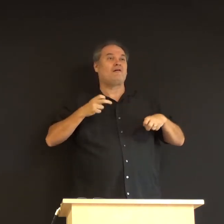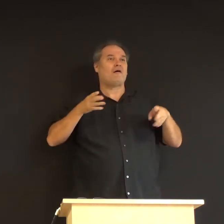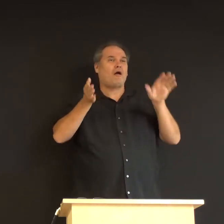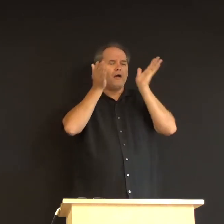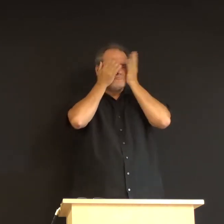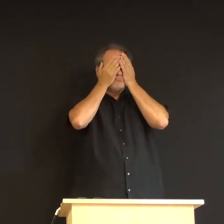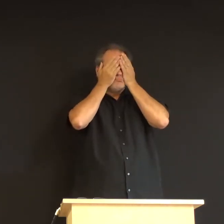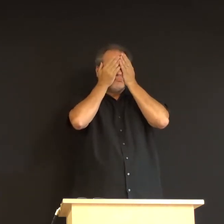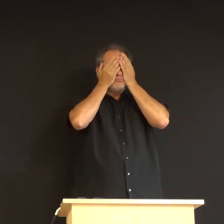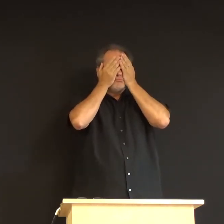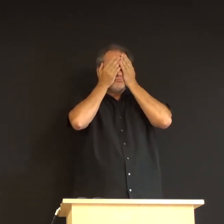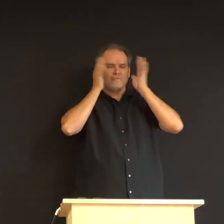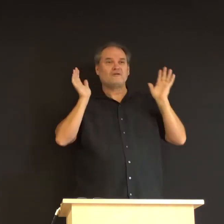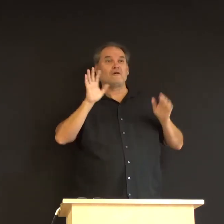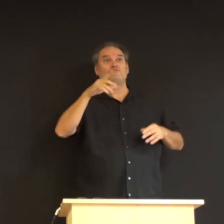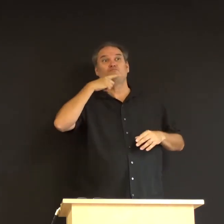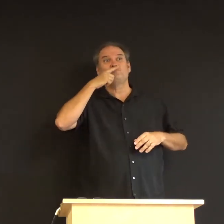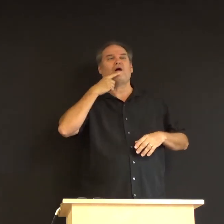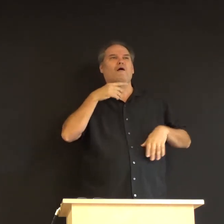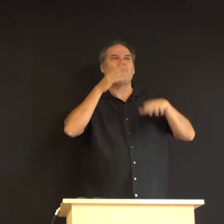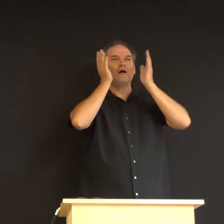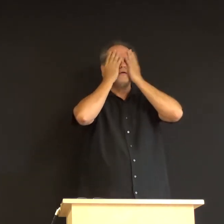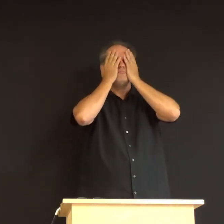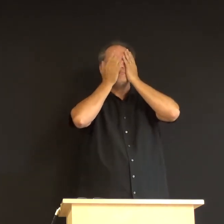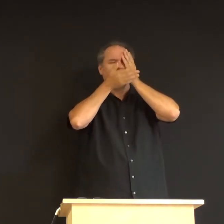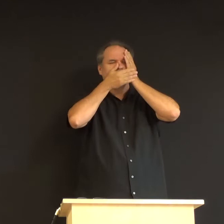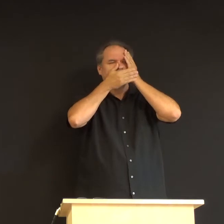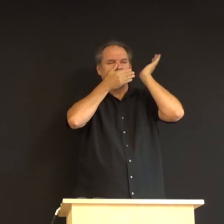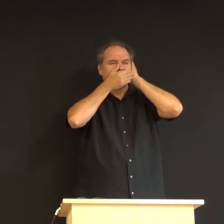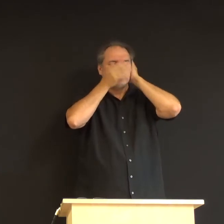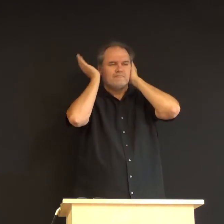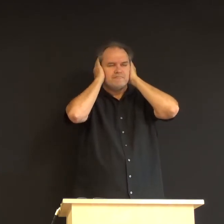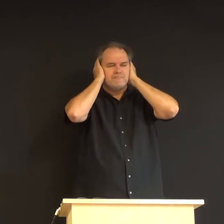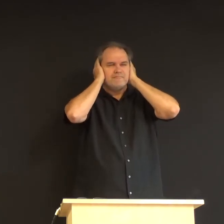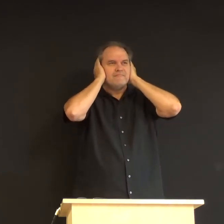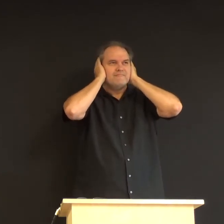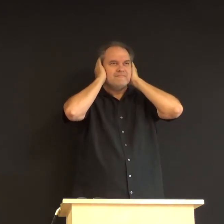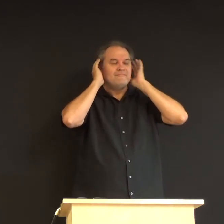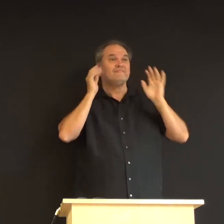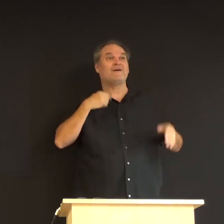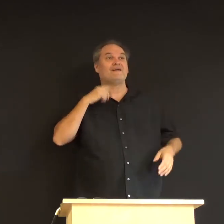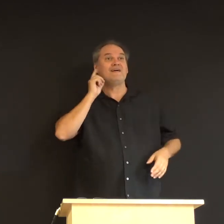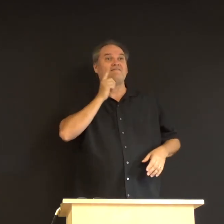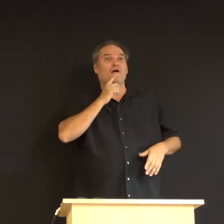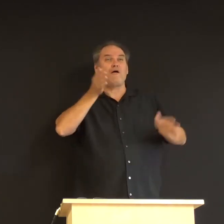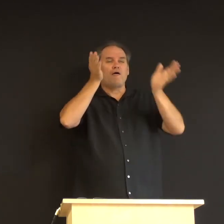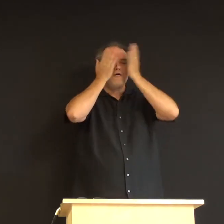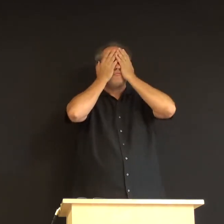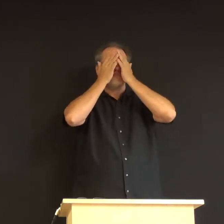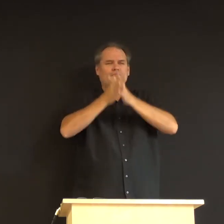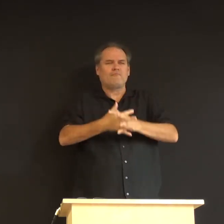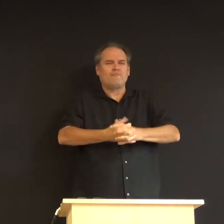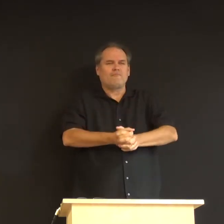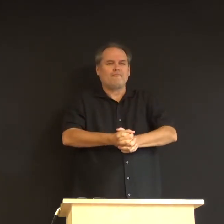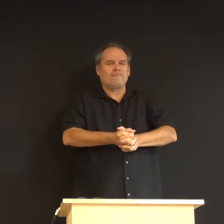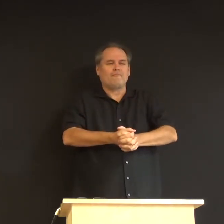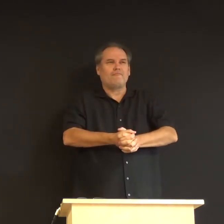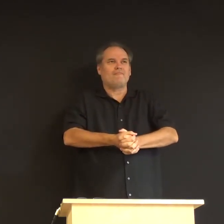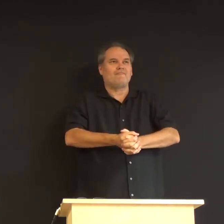but if I close my eyes to it, you know, close my ears, close my mouth to it, if people close their